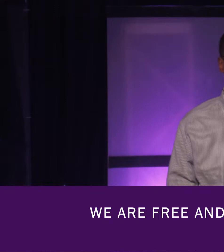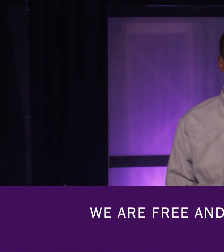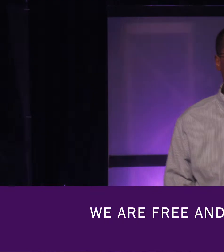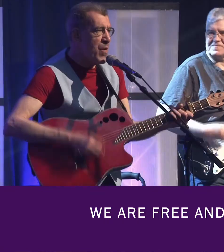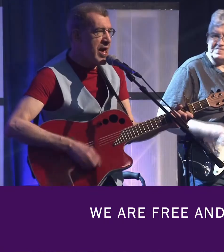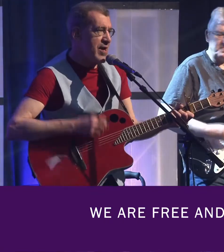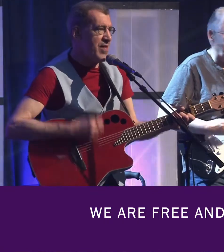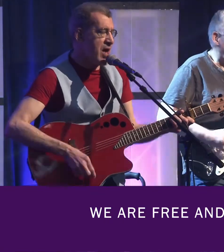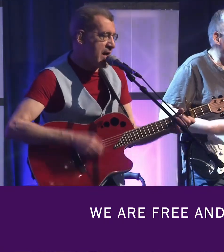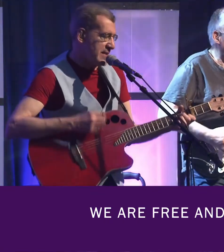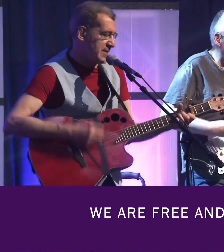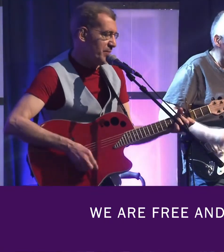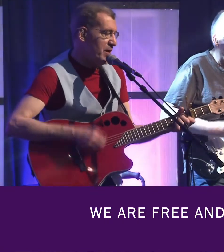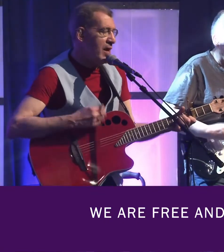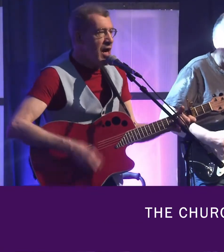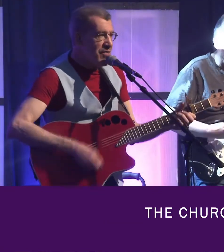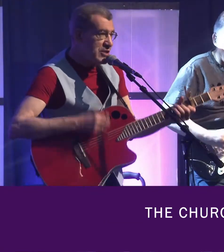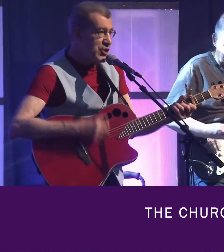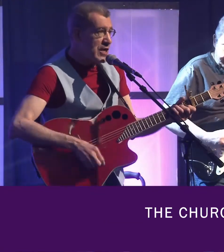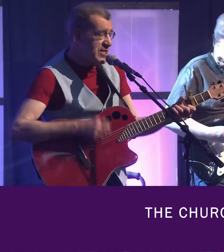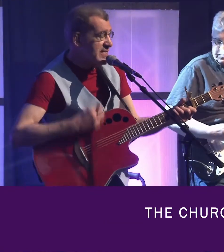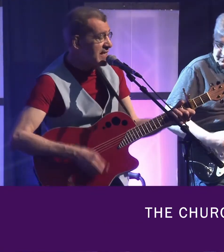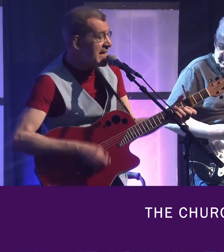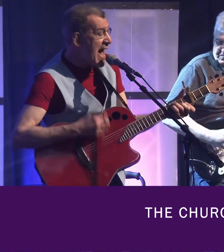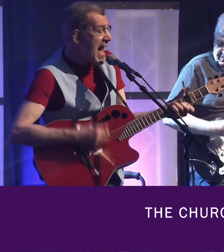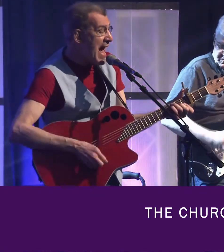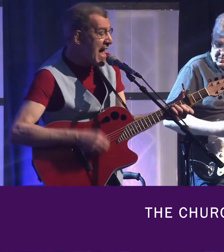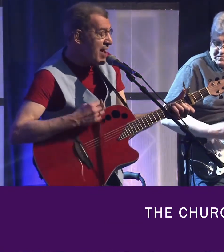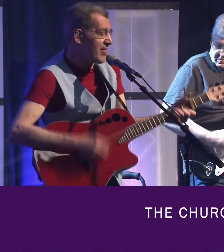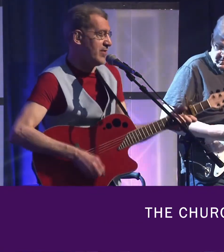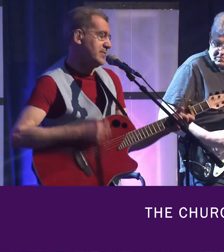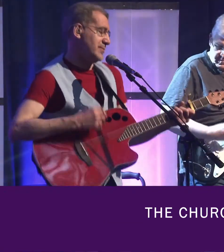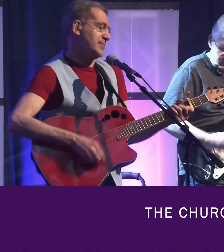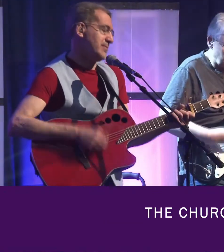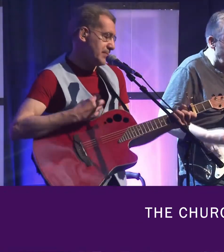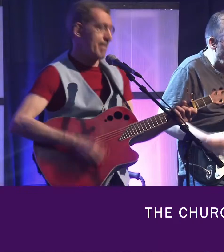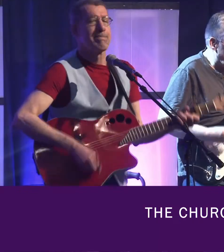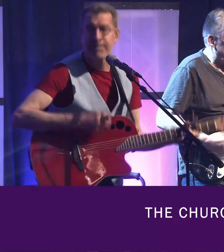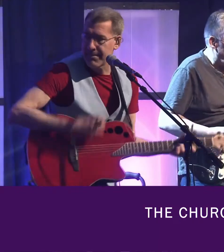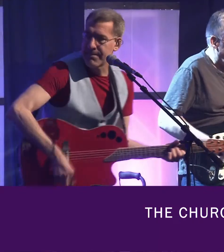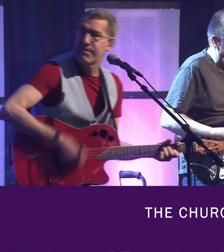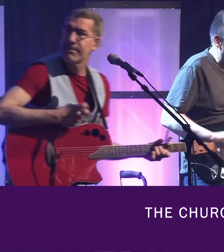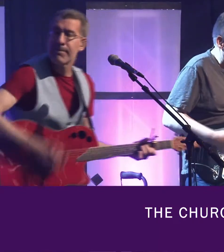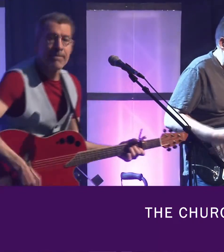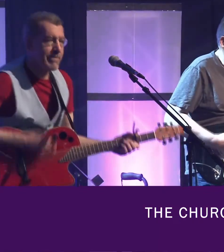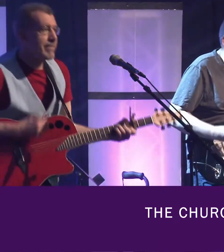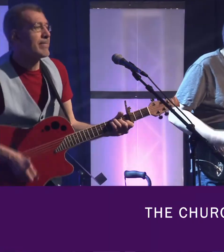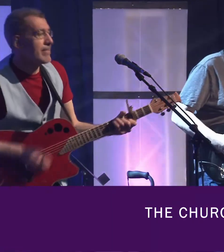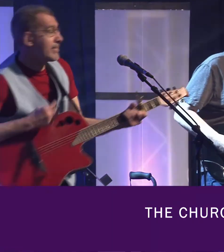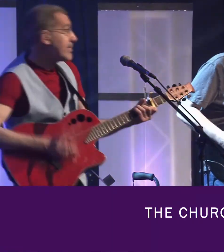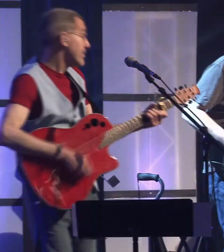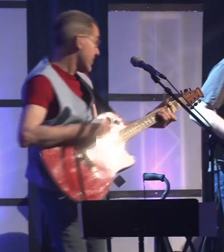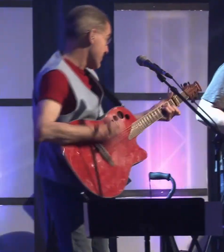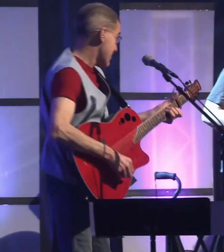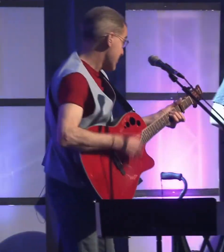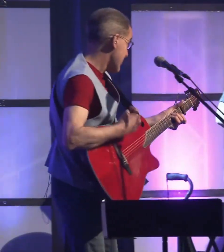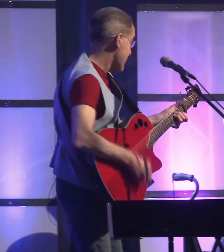free and you are with us. The church is alive. The church is alive.